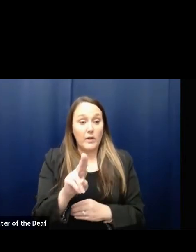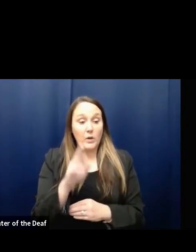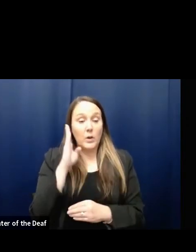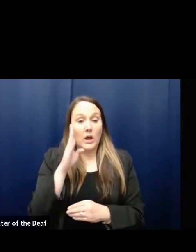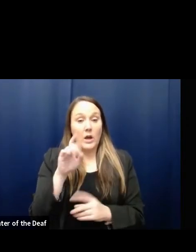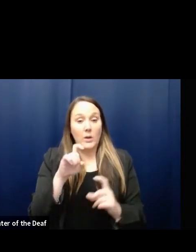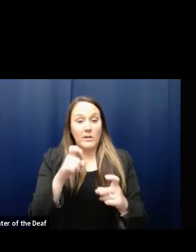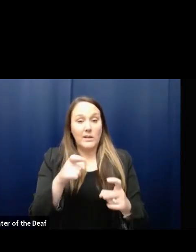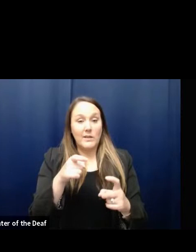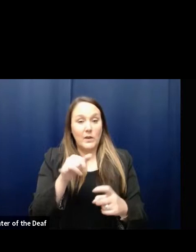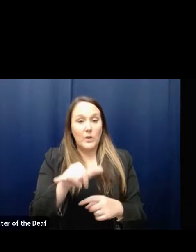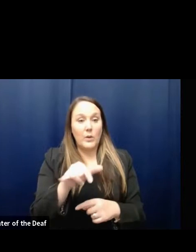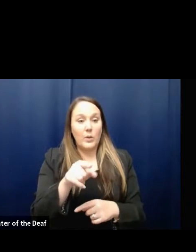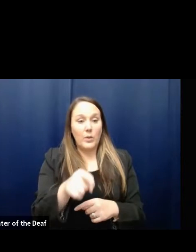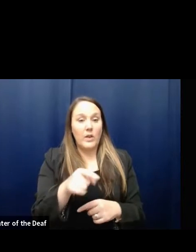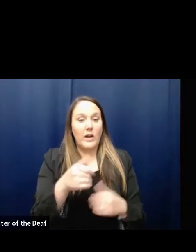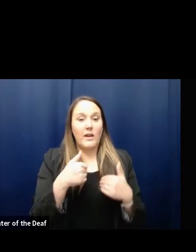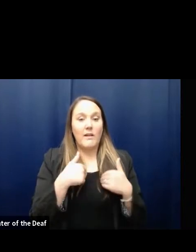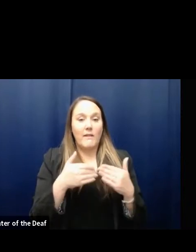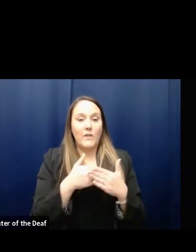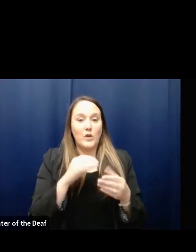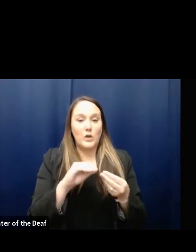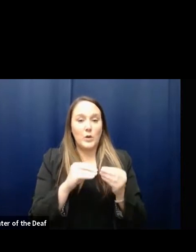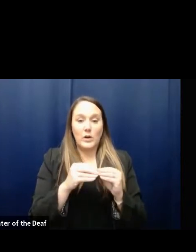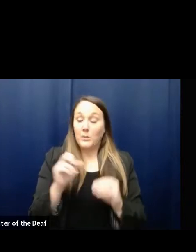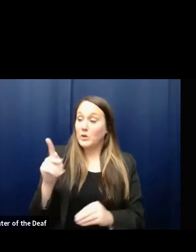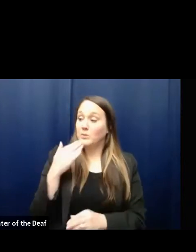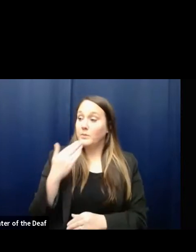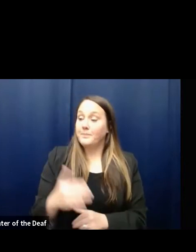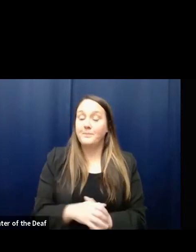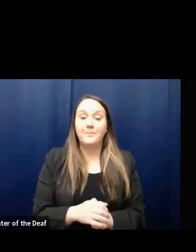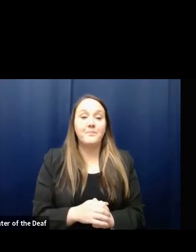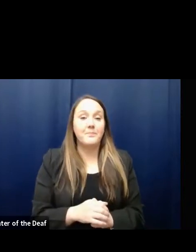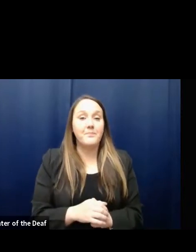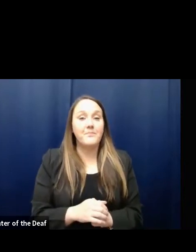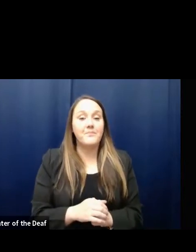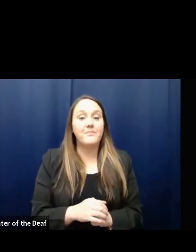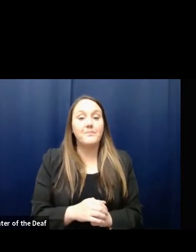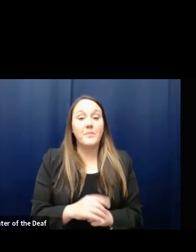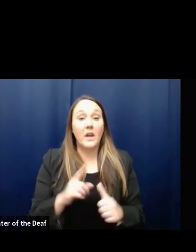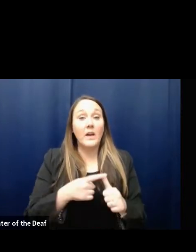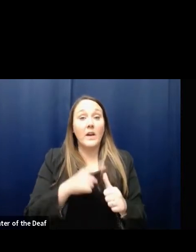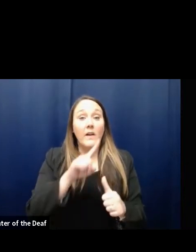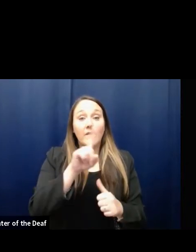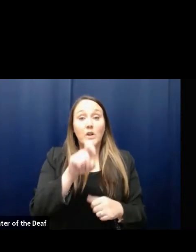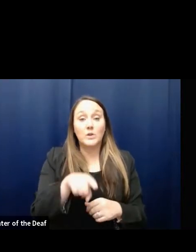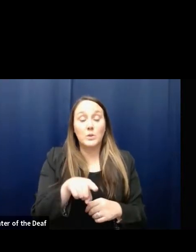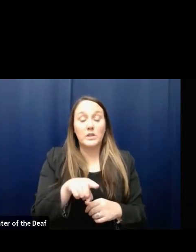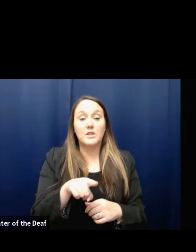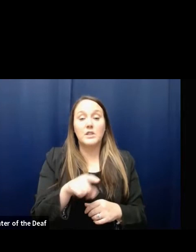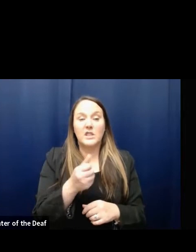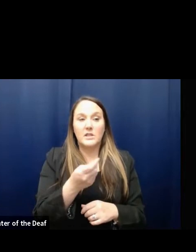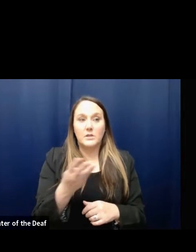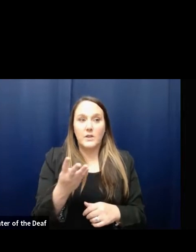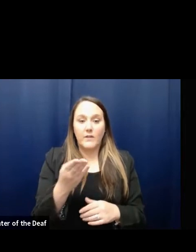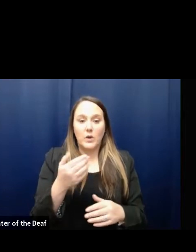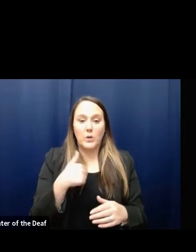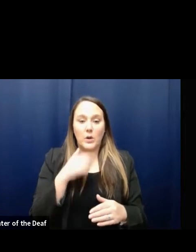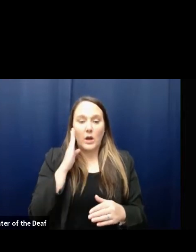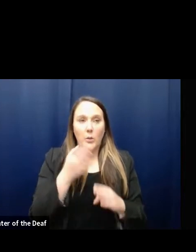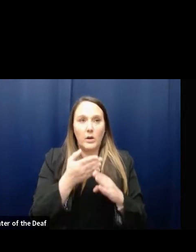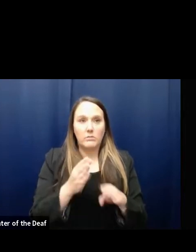that to you because that's got updated numbers that could help you. Okay, thank you. Great. Let's see. The first question, there's several here, so I'm going to break them